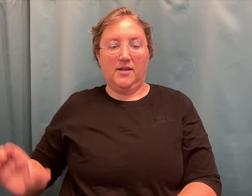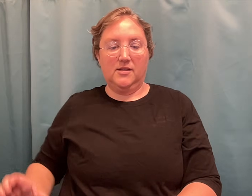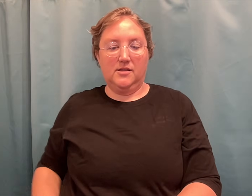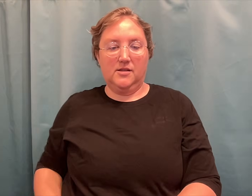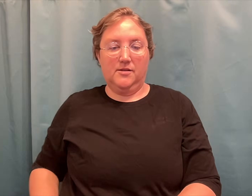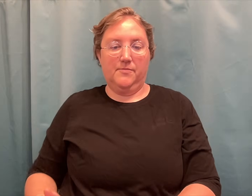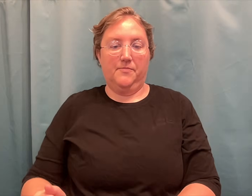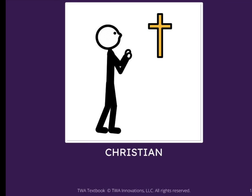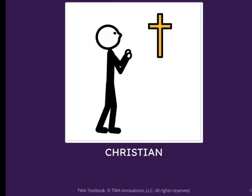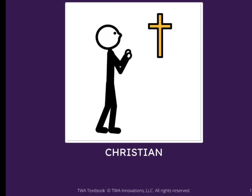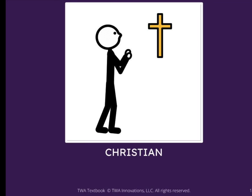Christ.